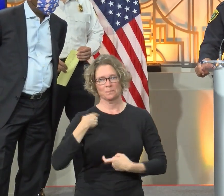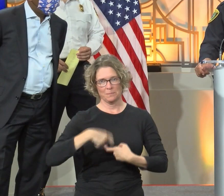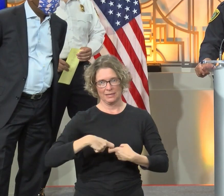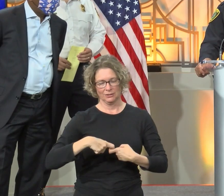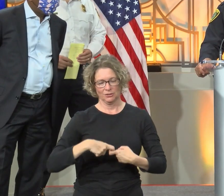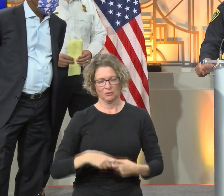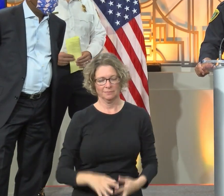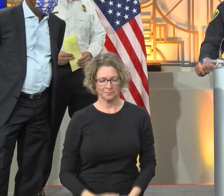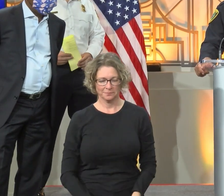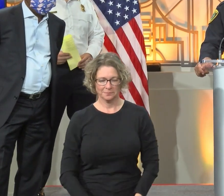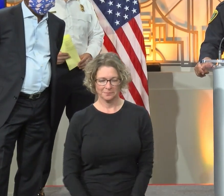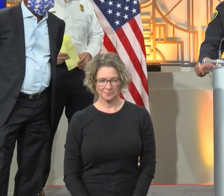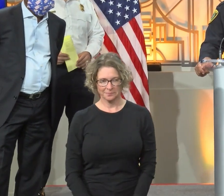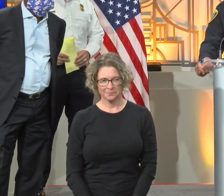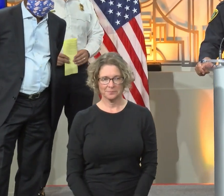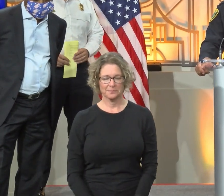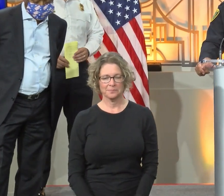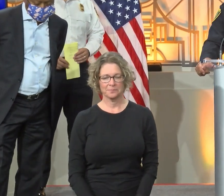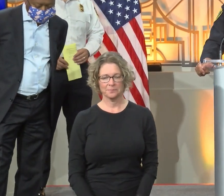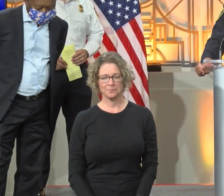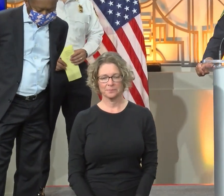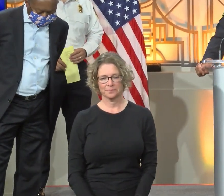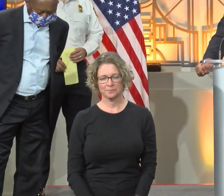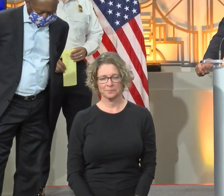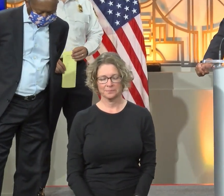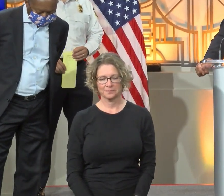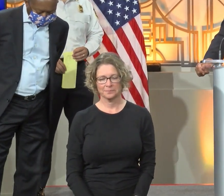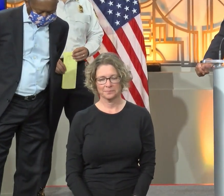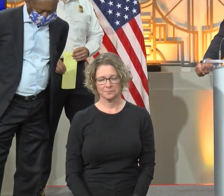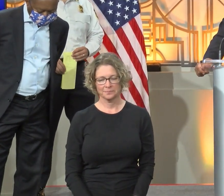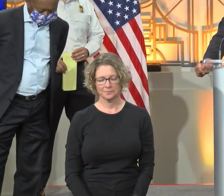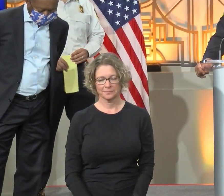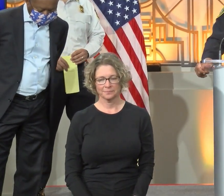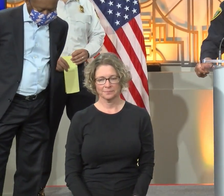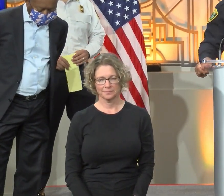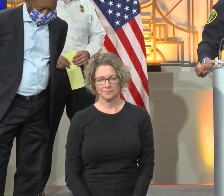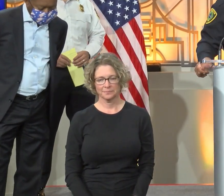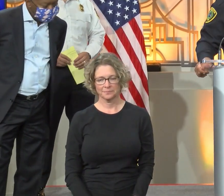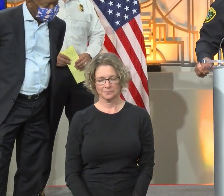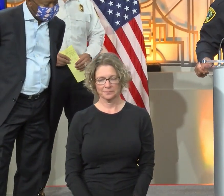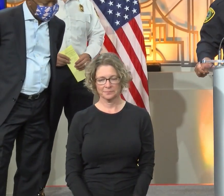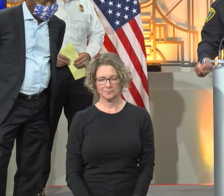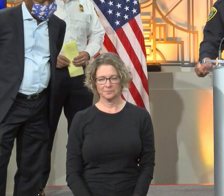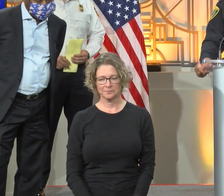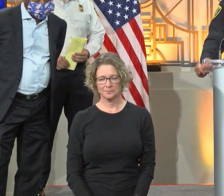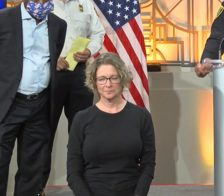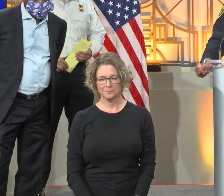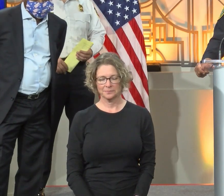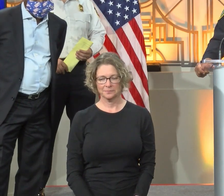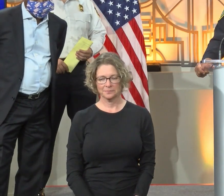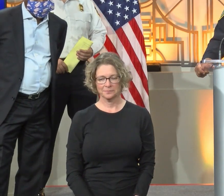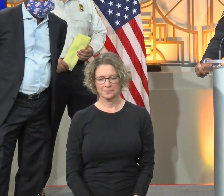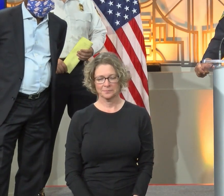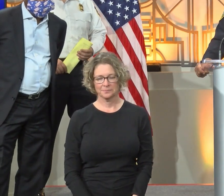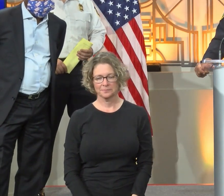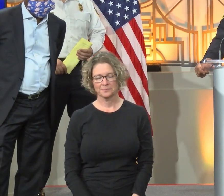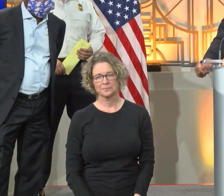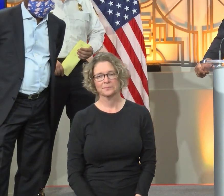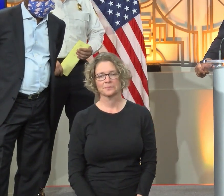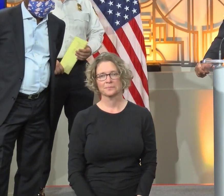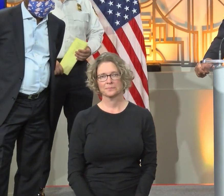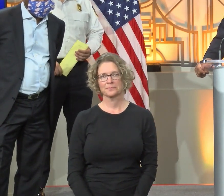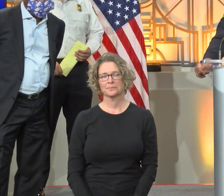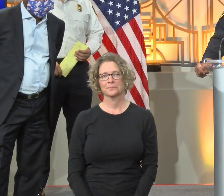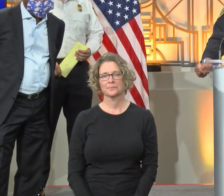es una posibilidad que el lunes venga la tormenta. Le quiero dar las gracias al alcalde Turner y a todos mis colegas, el jefe de los bomberos y el